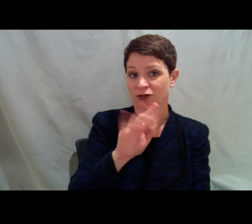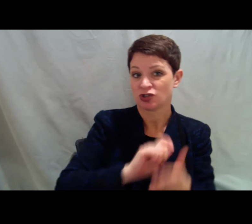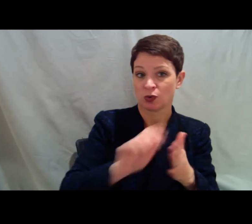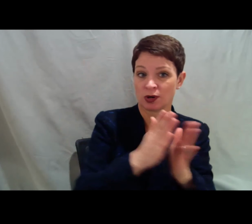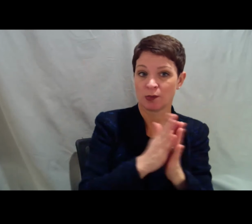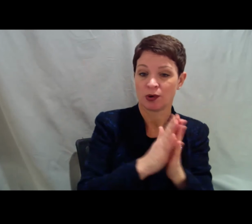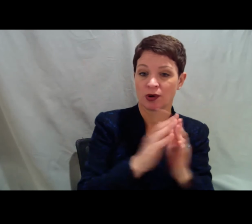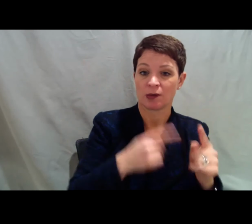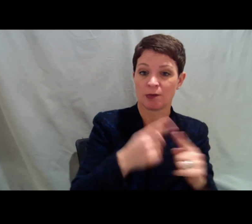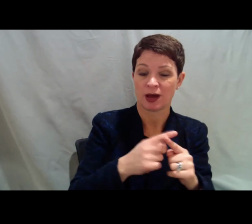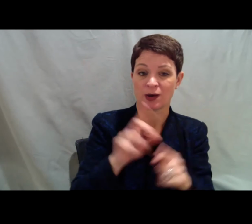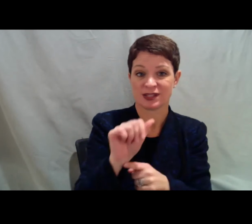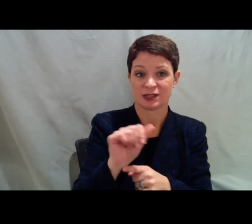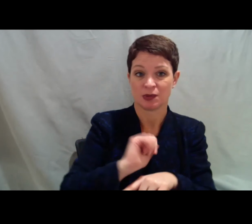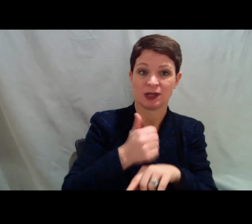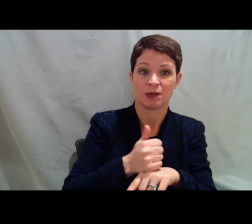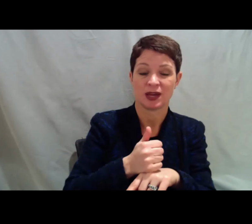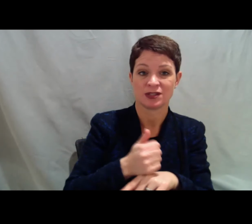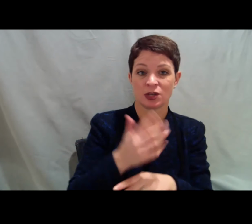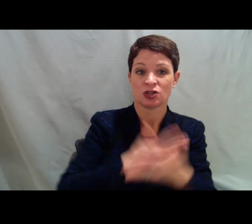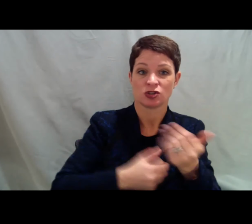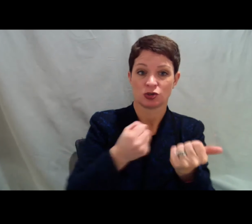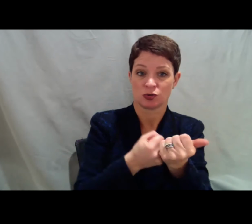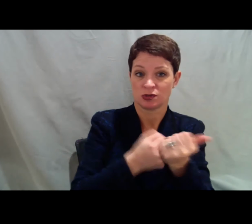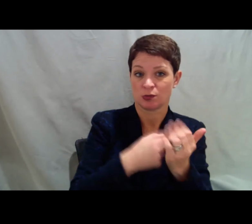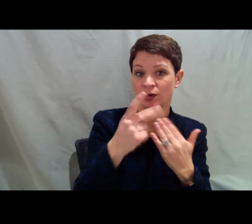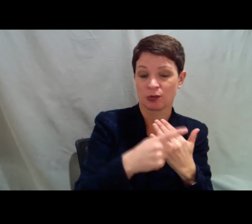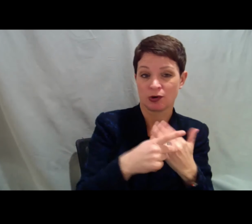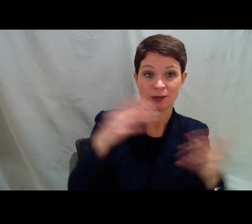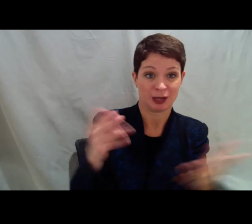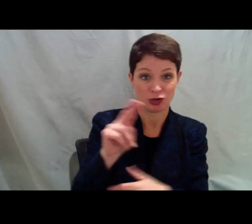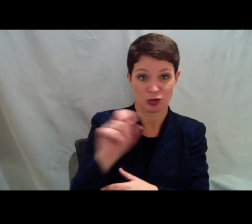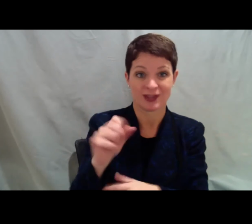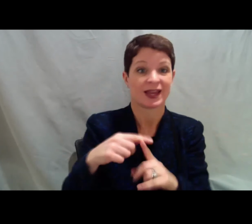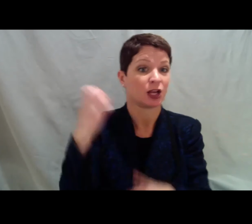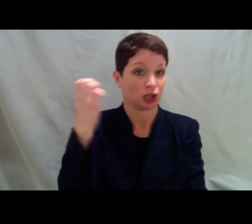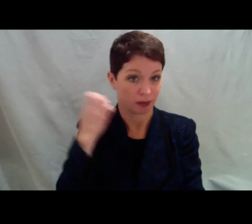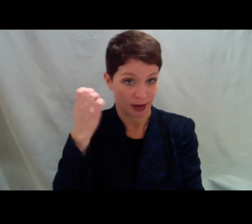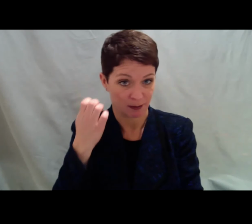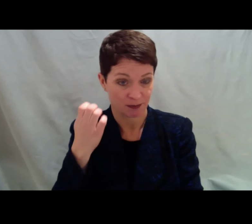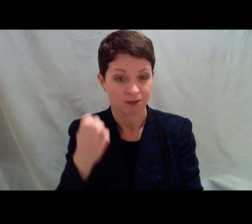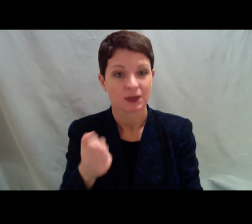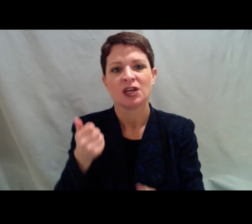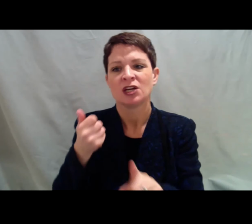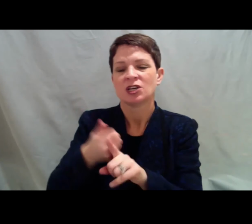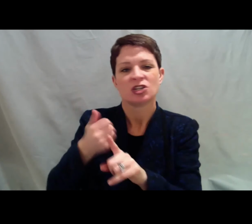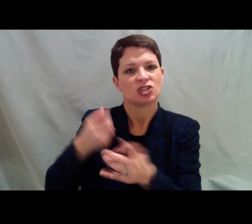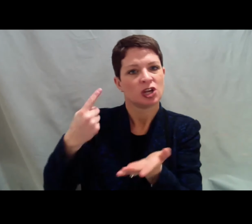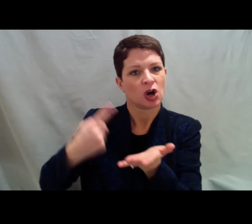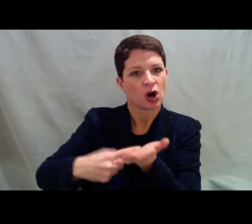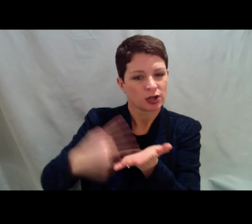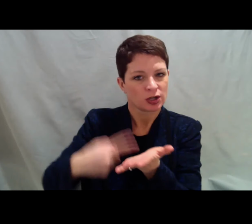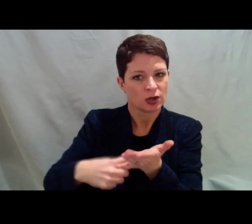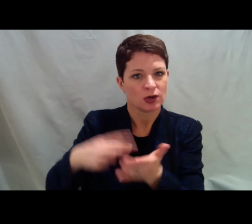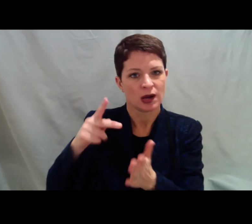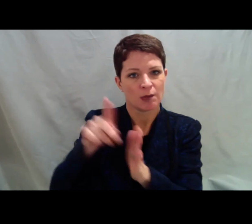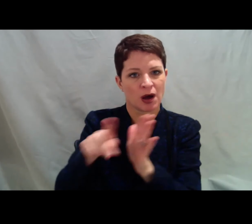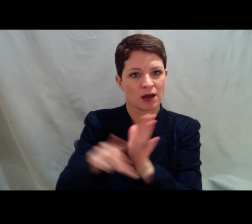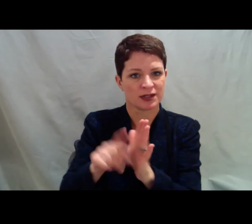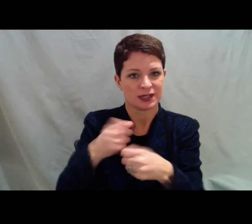the rise of disability-based social support programs in the US and Europe. She argued that policymakers had turned